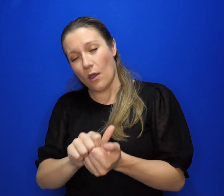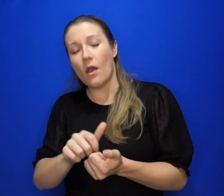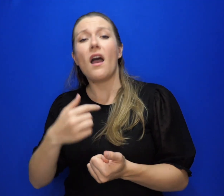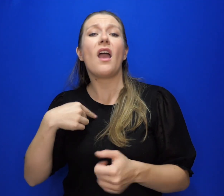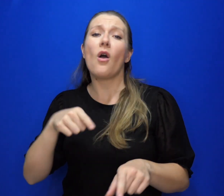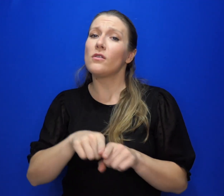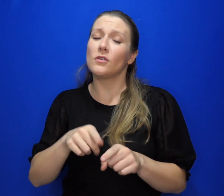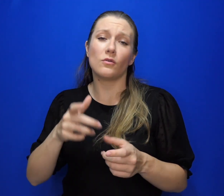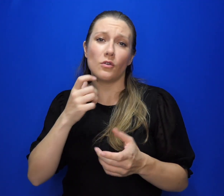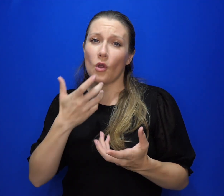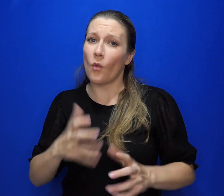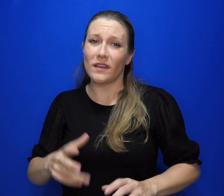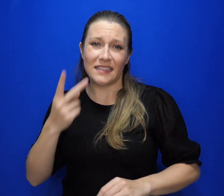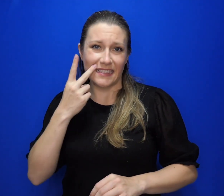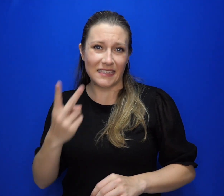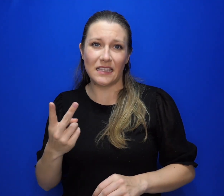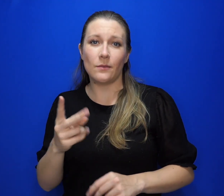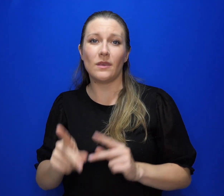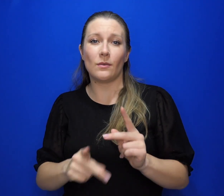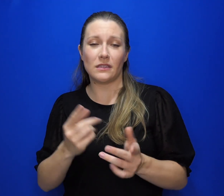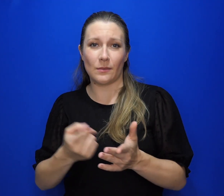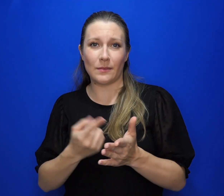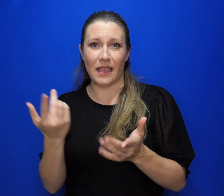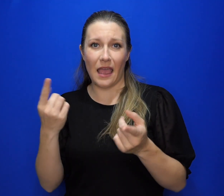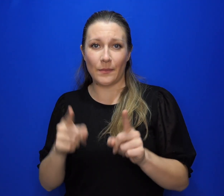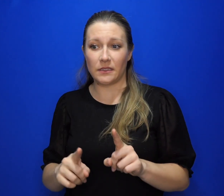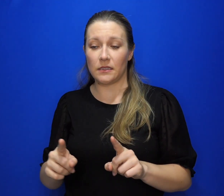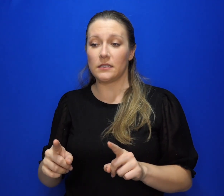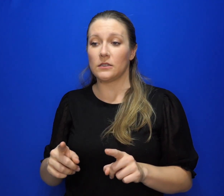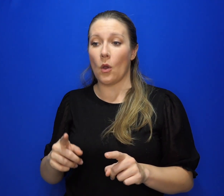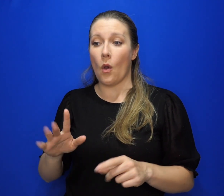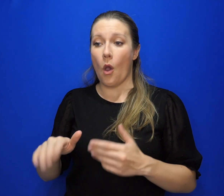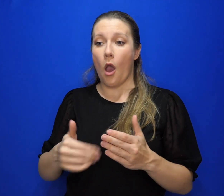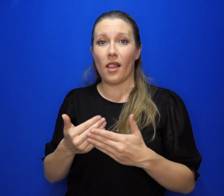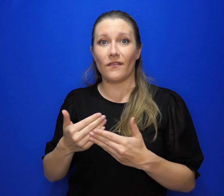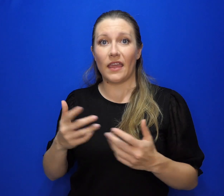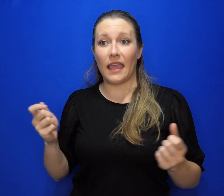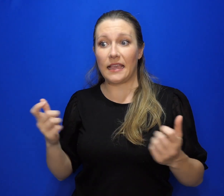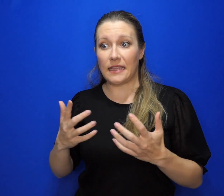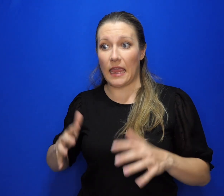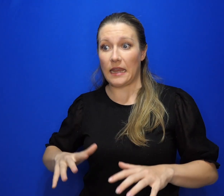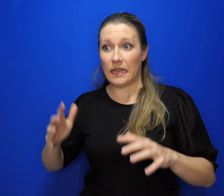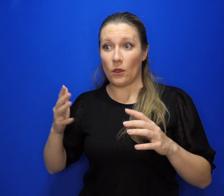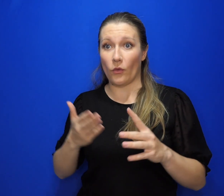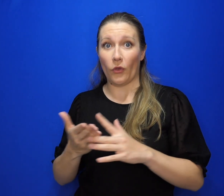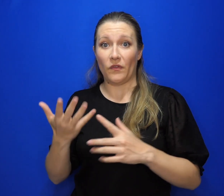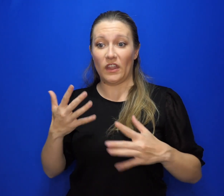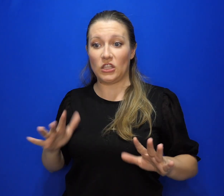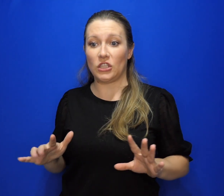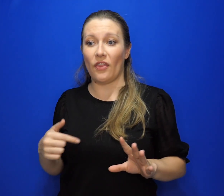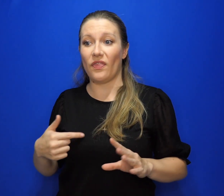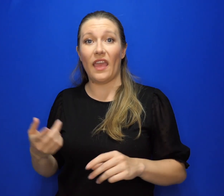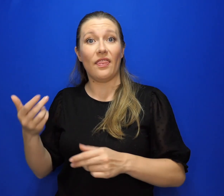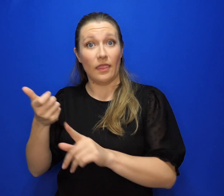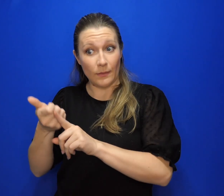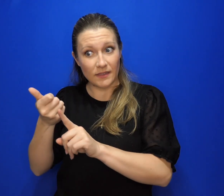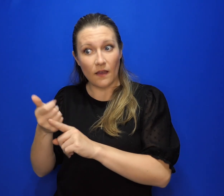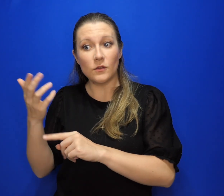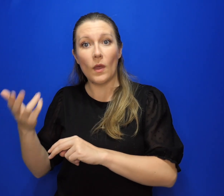hear happen sometimes. Once the panic goes through, people will put themselves in the car sometimes to go to the